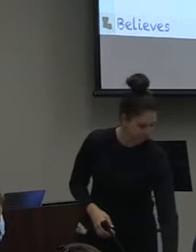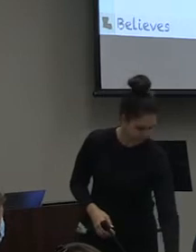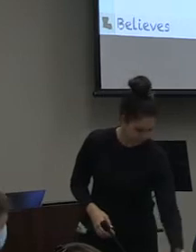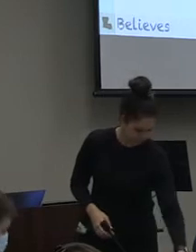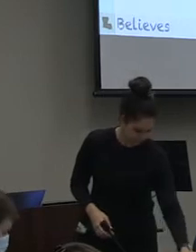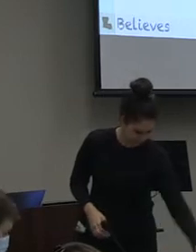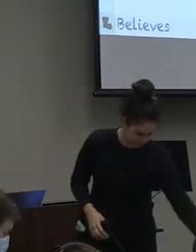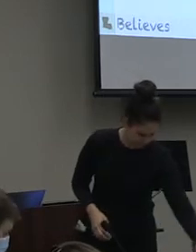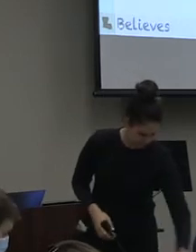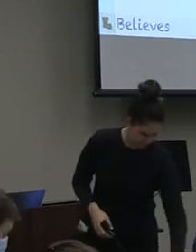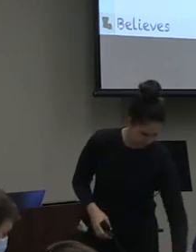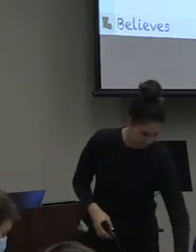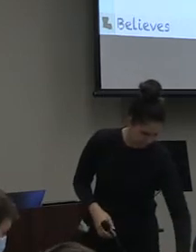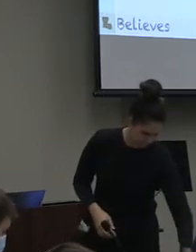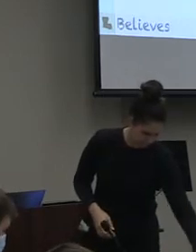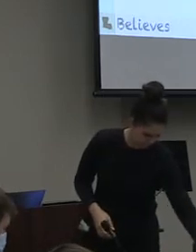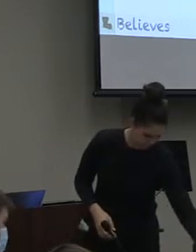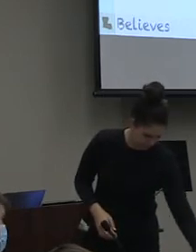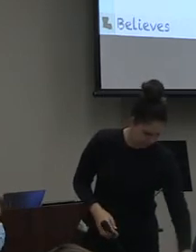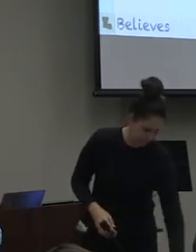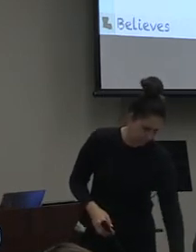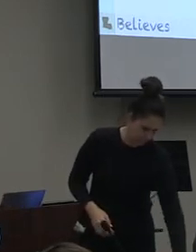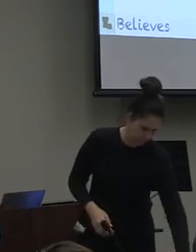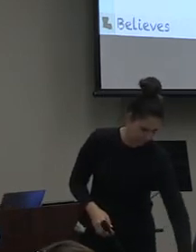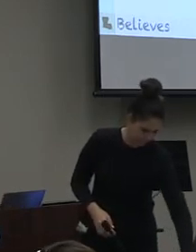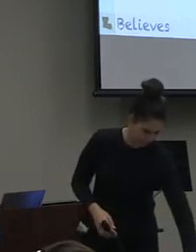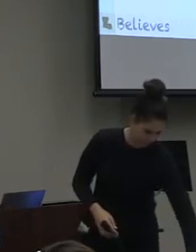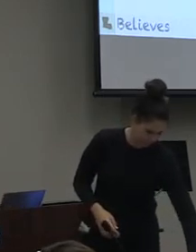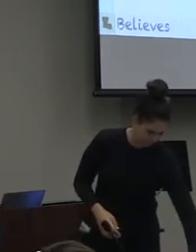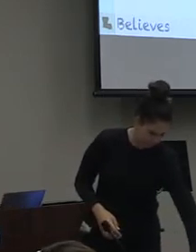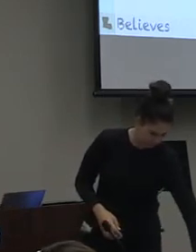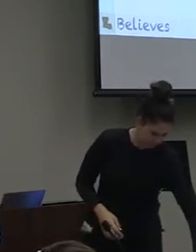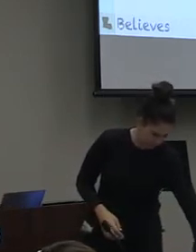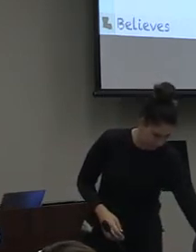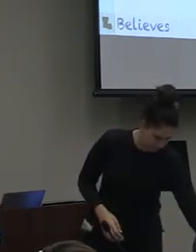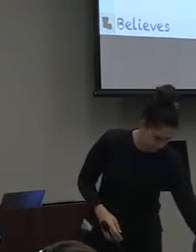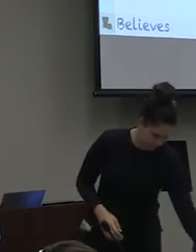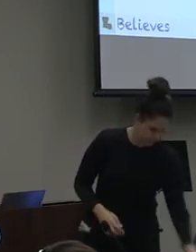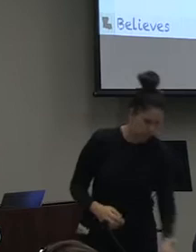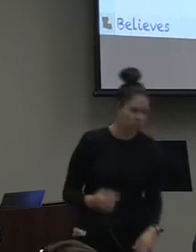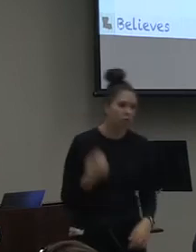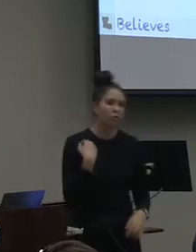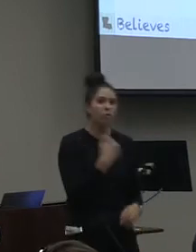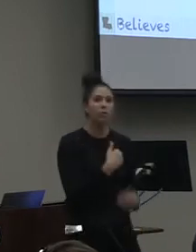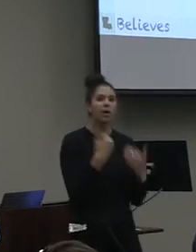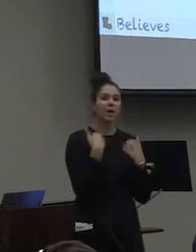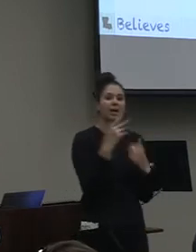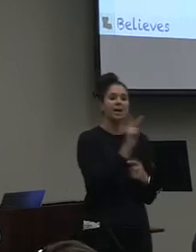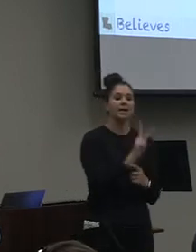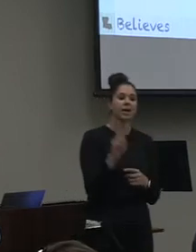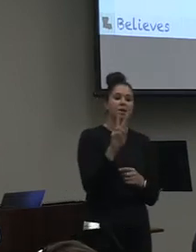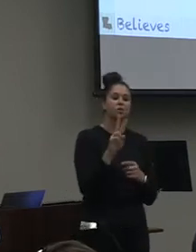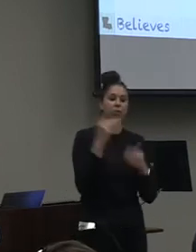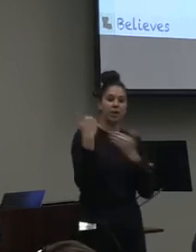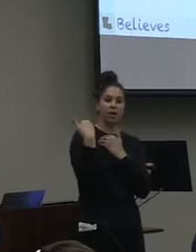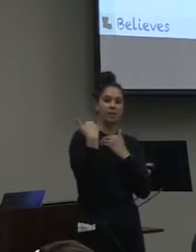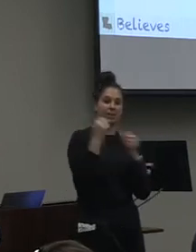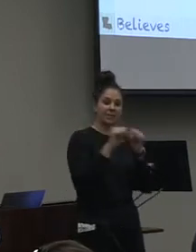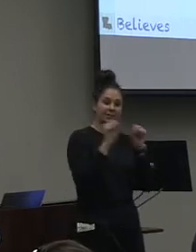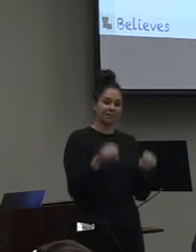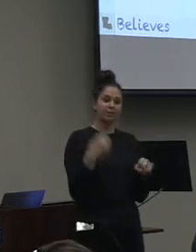We also made some, as a department, made some moves toward a K-2 accountability system. And so we are